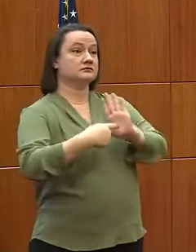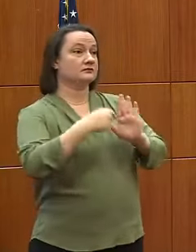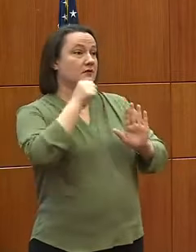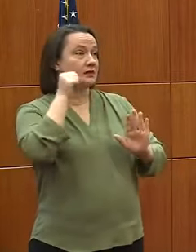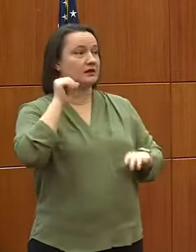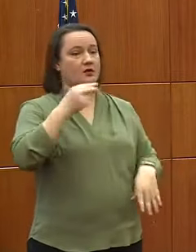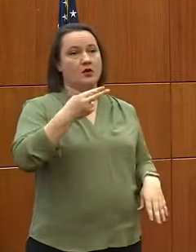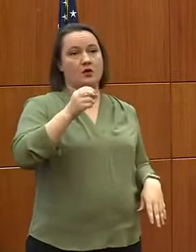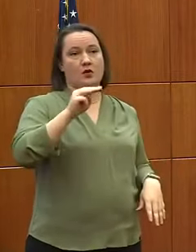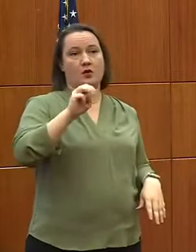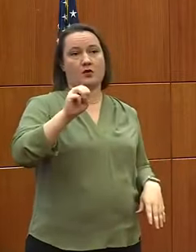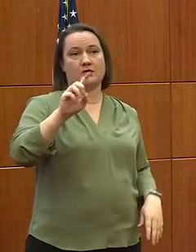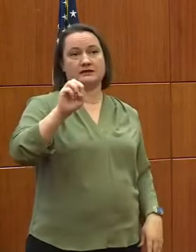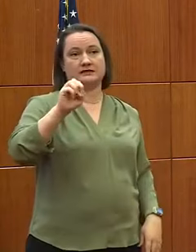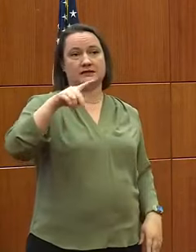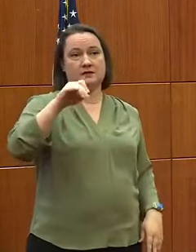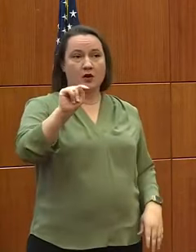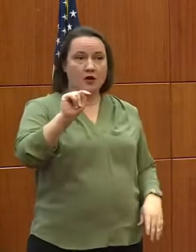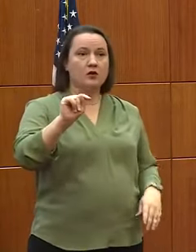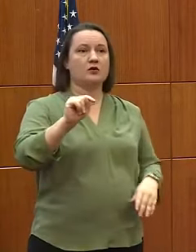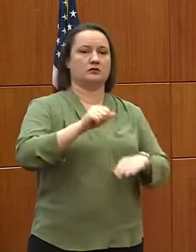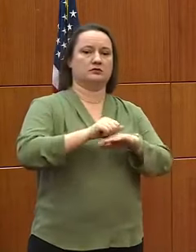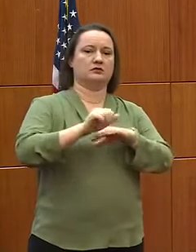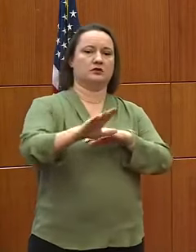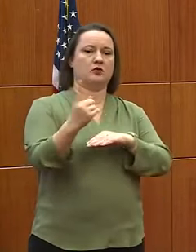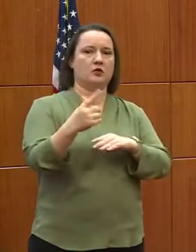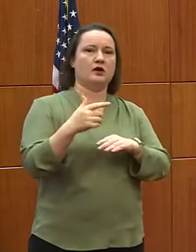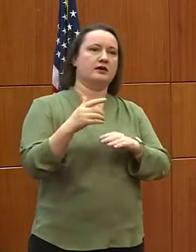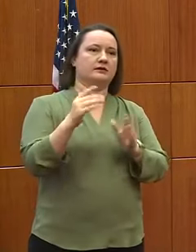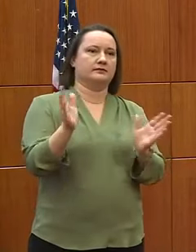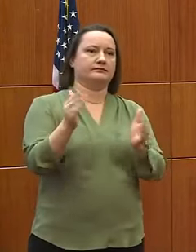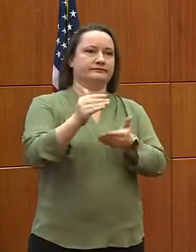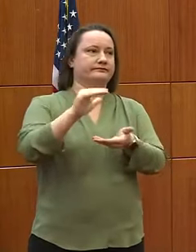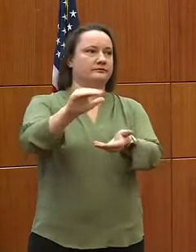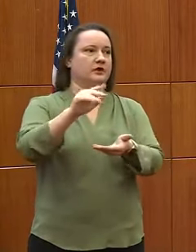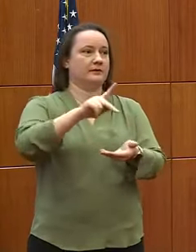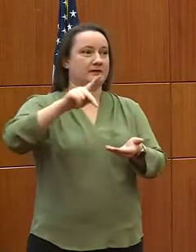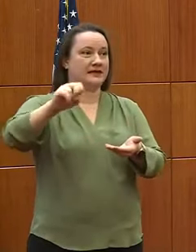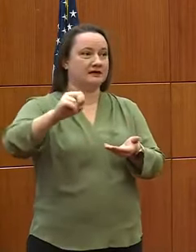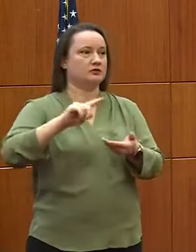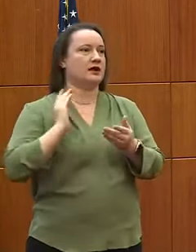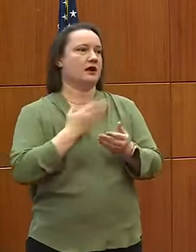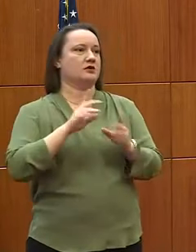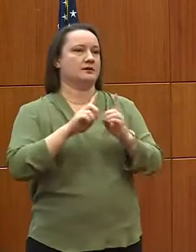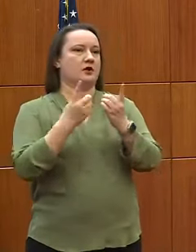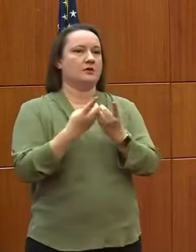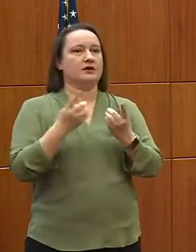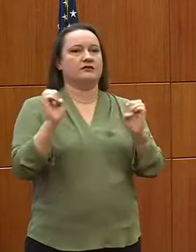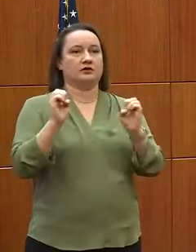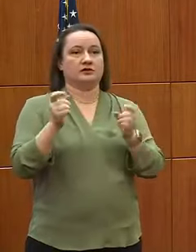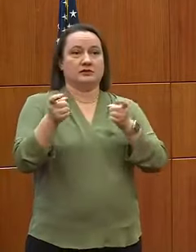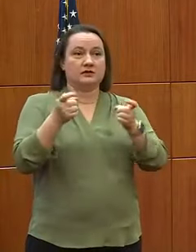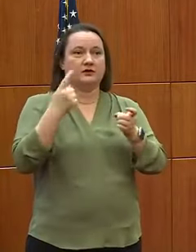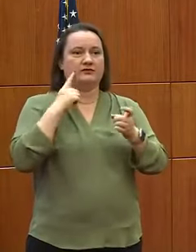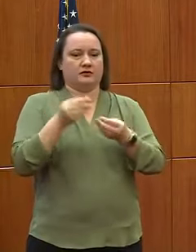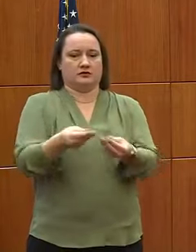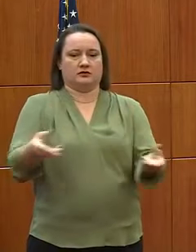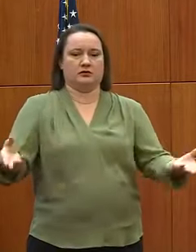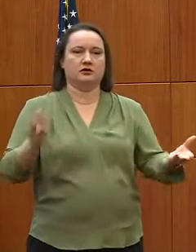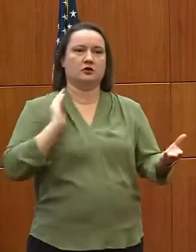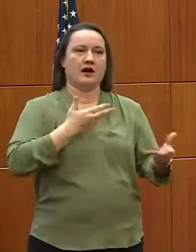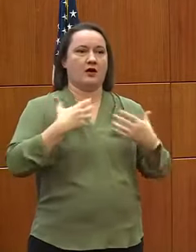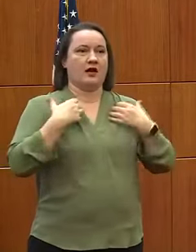Depot delivered a shipment of PPE to our Department of Emergency Management for distribution to our health